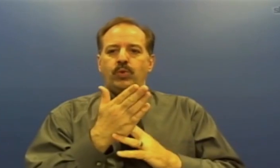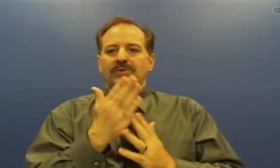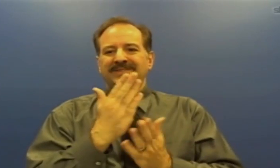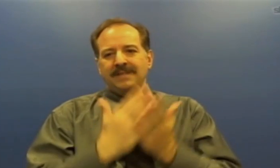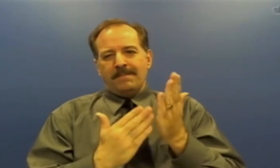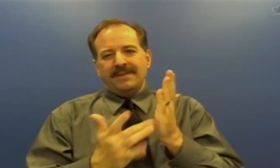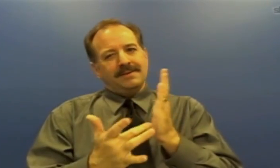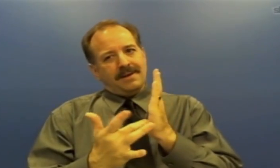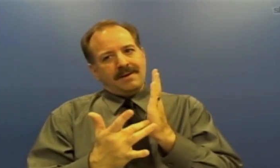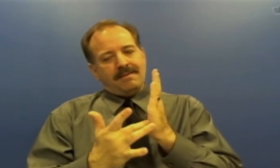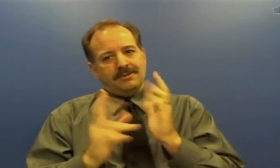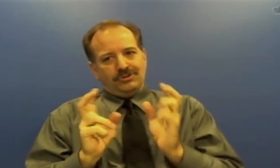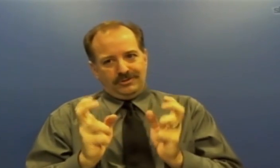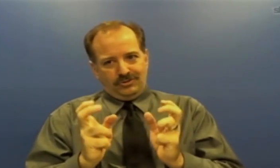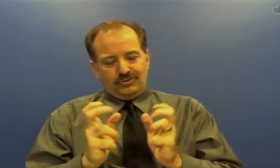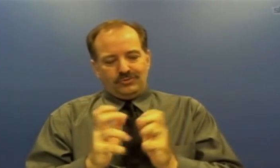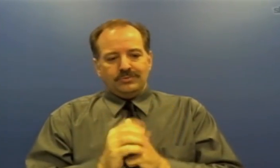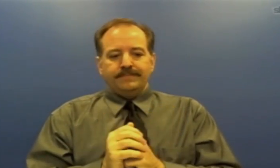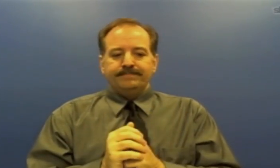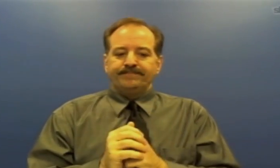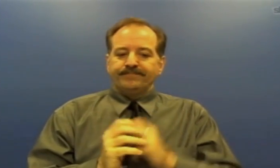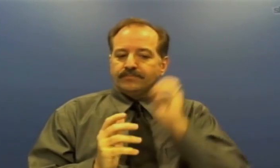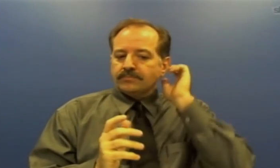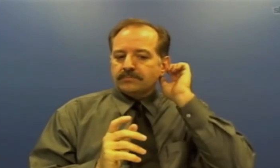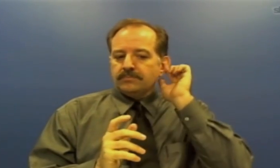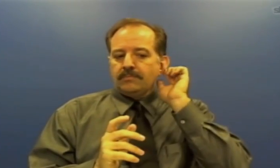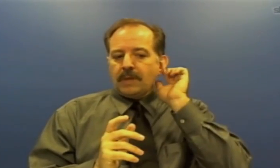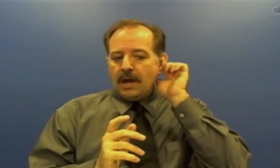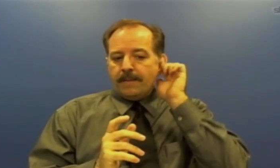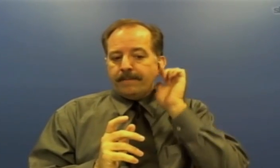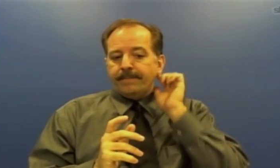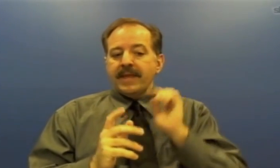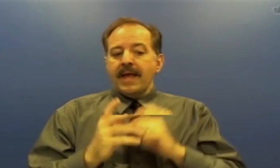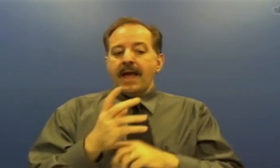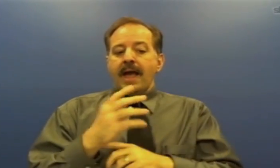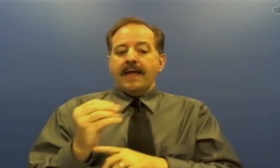how to best troubleshoot through some of the technical issues that may arise.